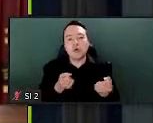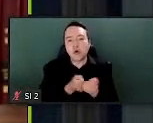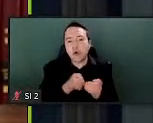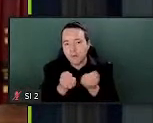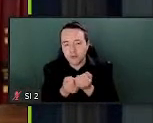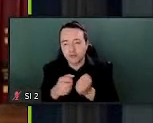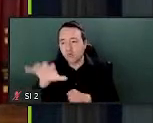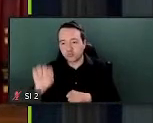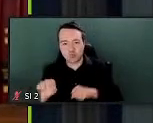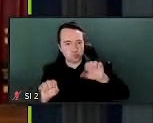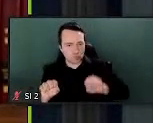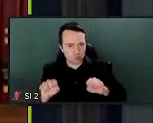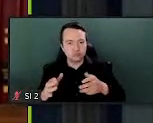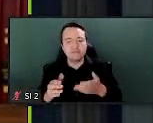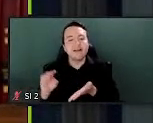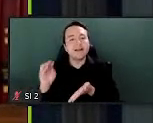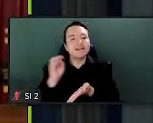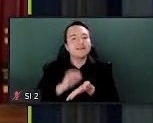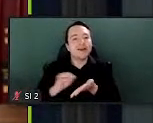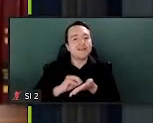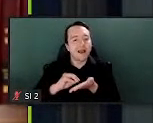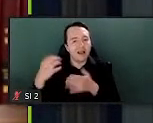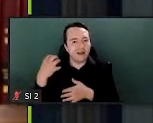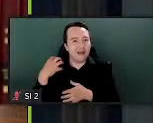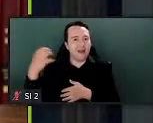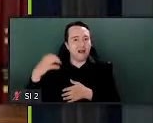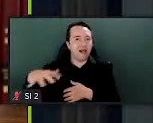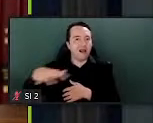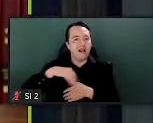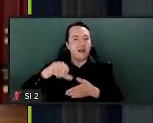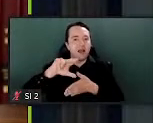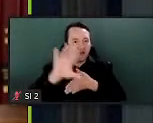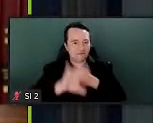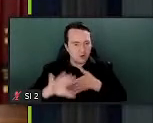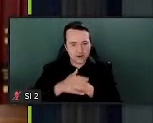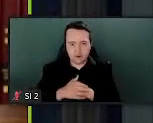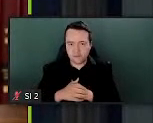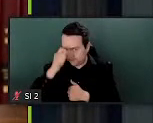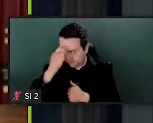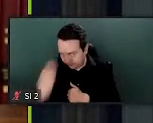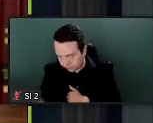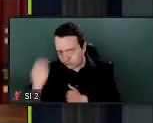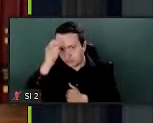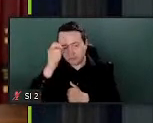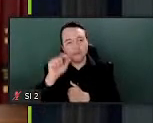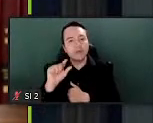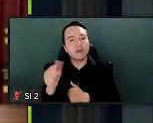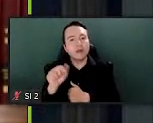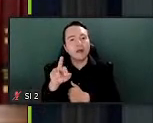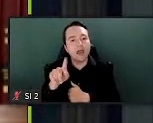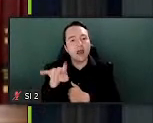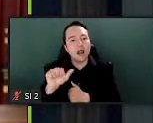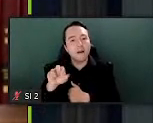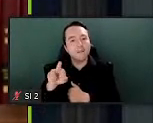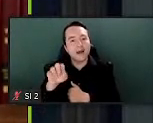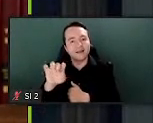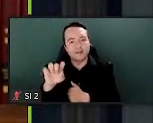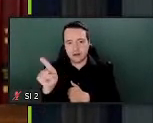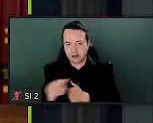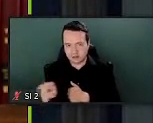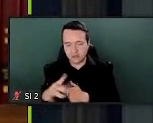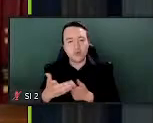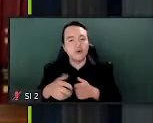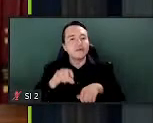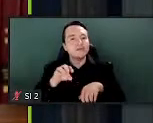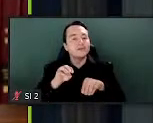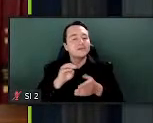corporation and social cohesion of the general secretary of liberal america honorable mrs gabriela martinez